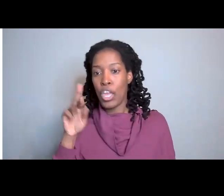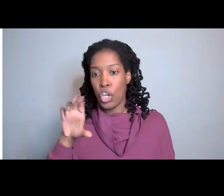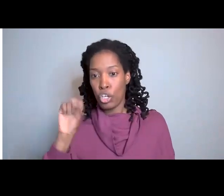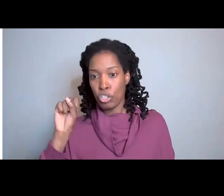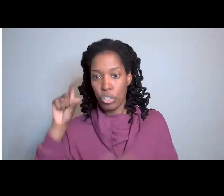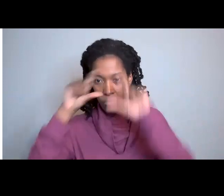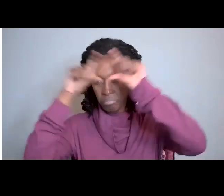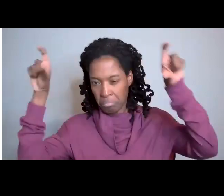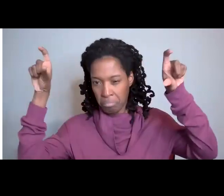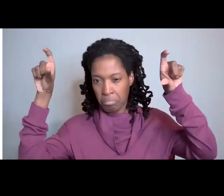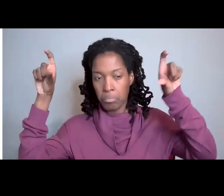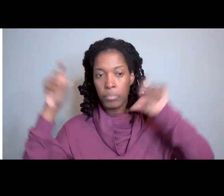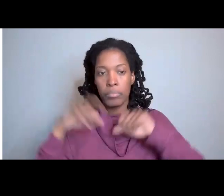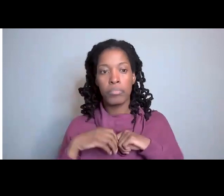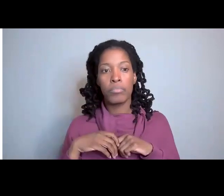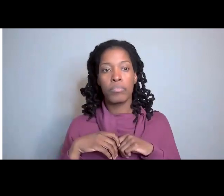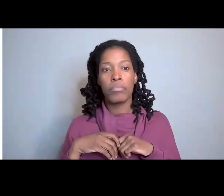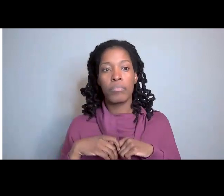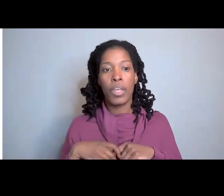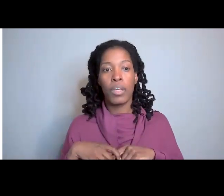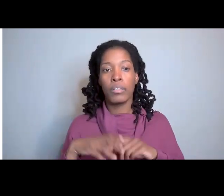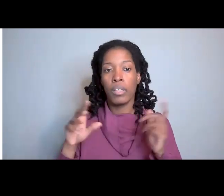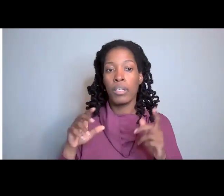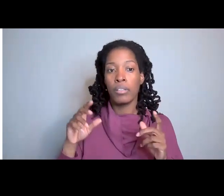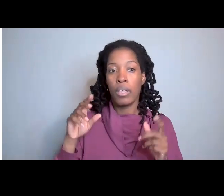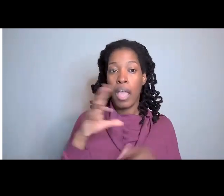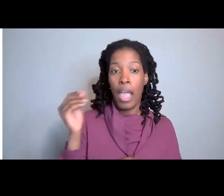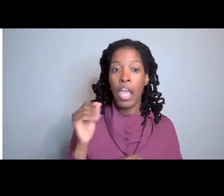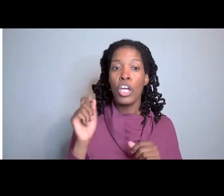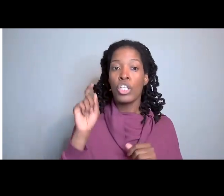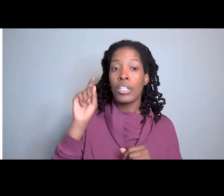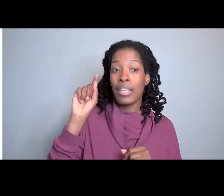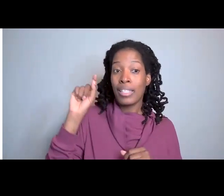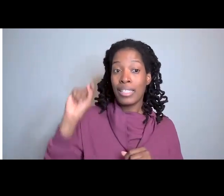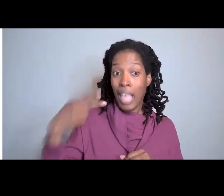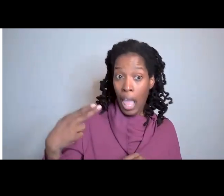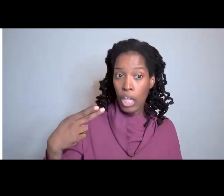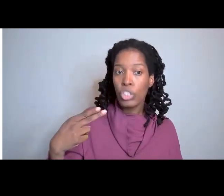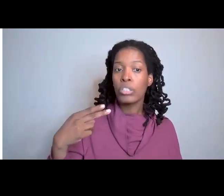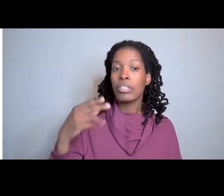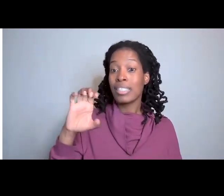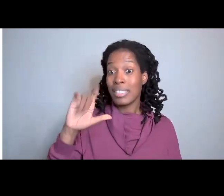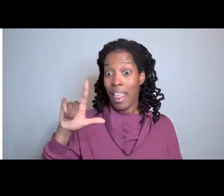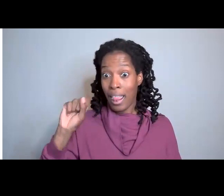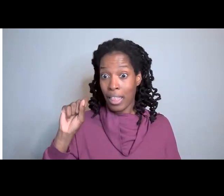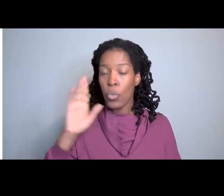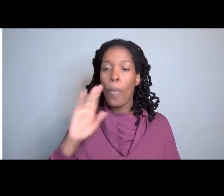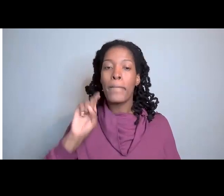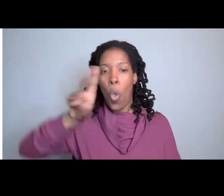should only be for the first TR of the table, so for the first table